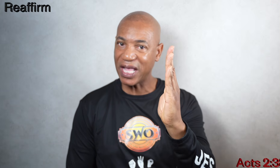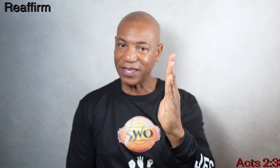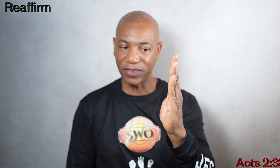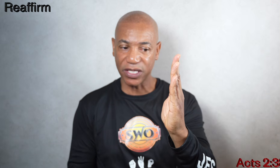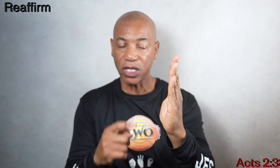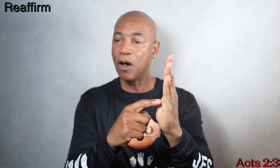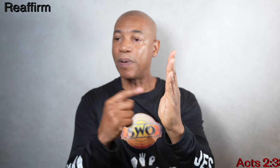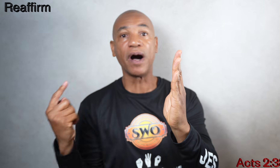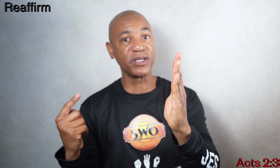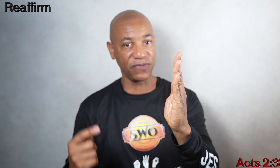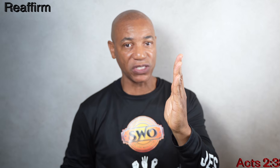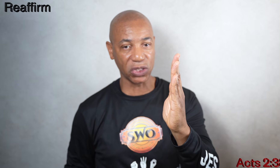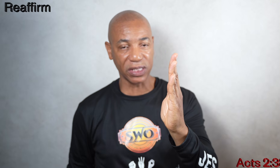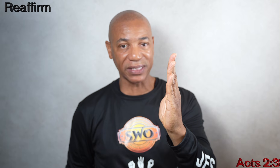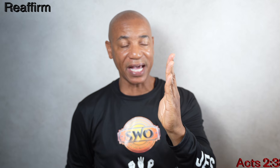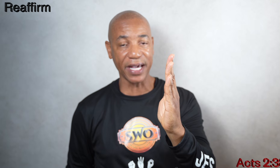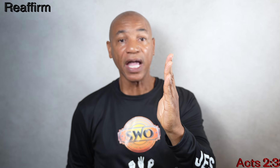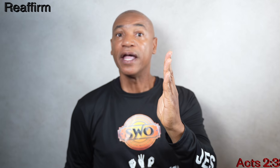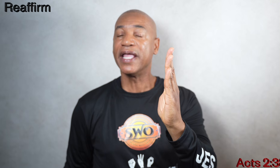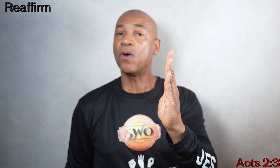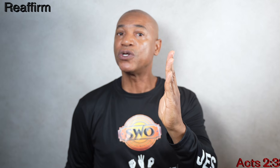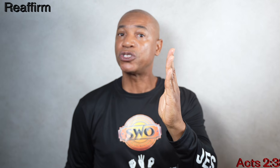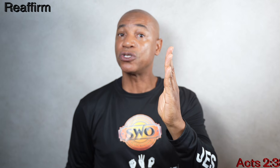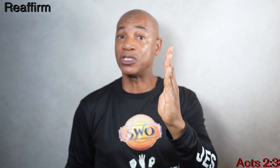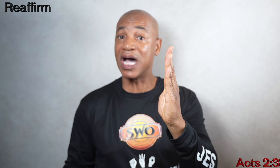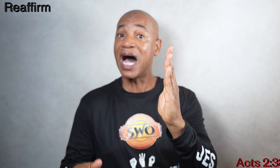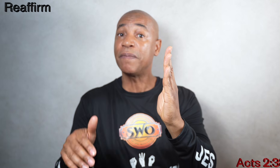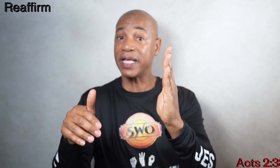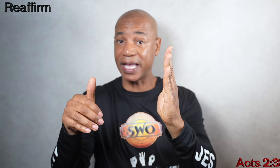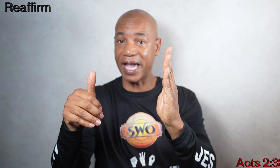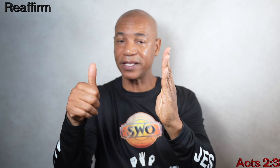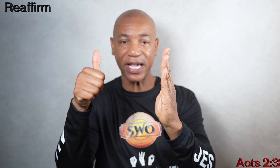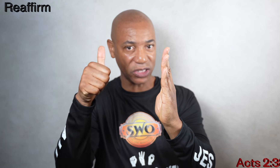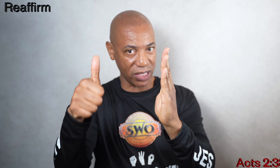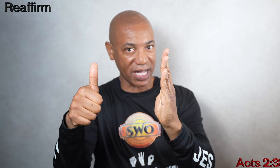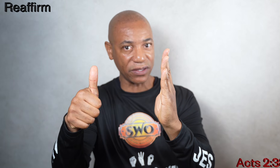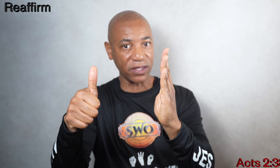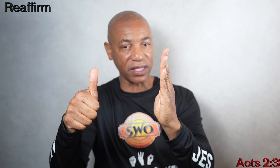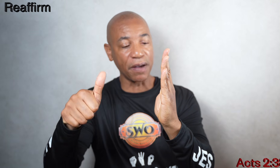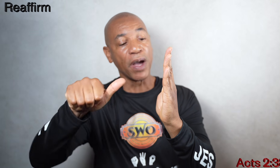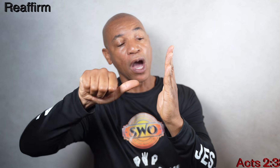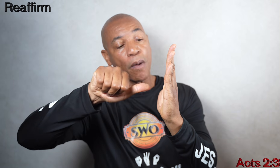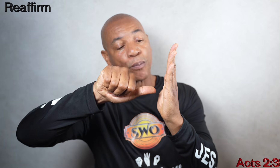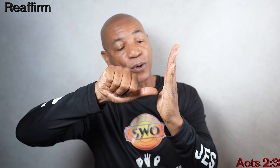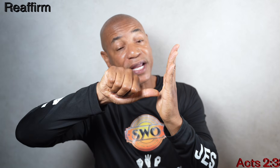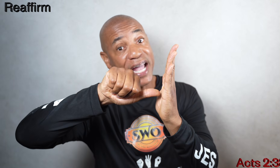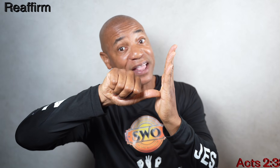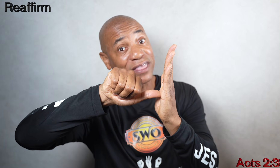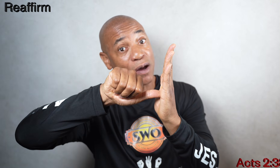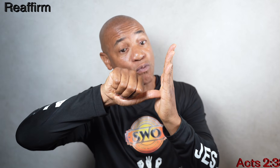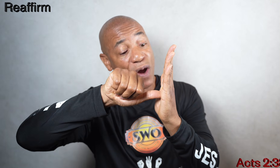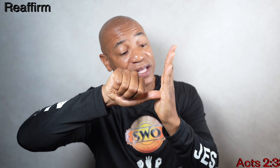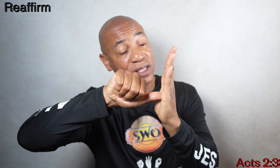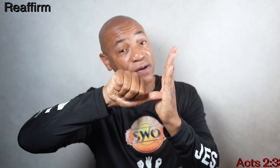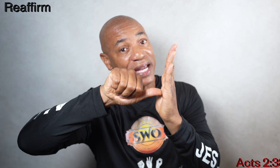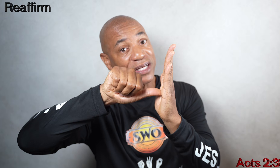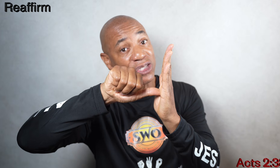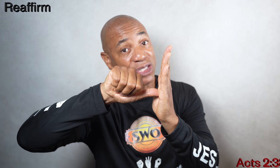like this, palm is facing the side. Now with your dominant hand, extend out the thumb, bring that thumb right there in the